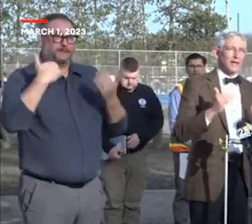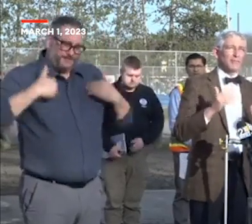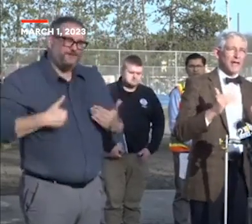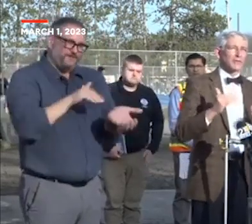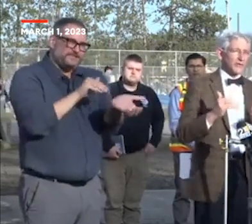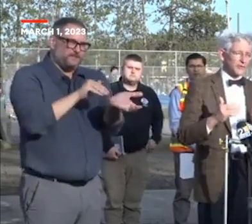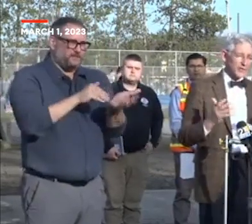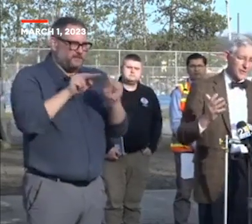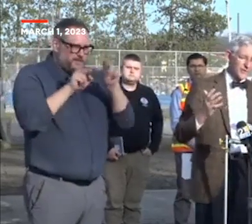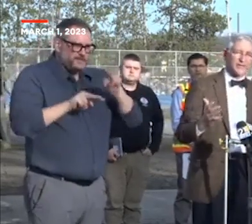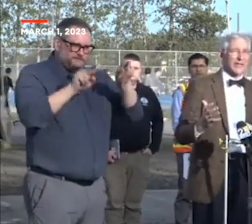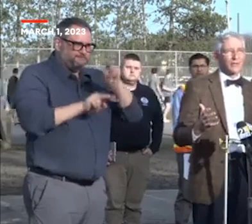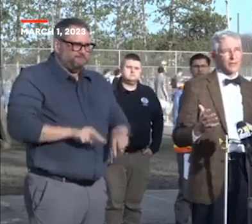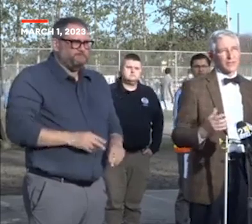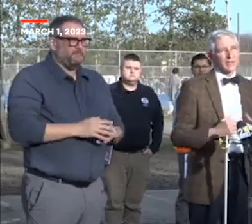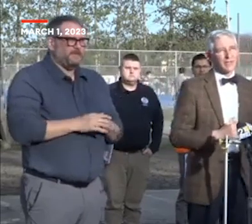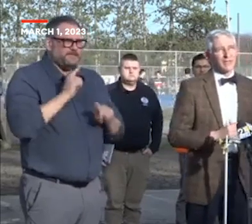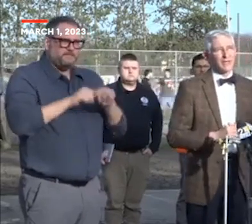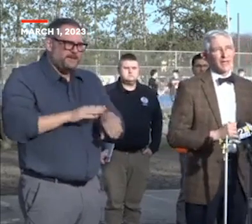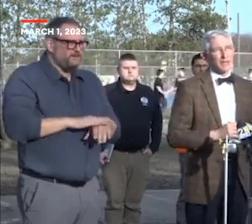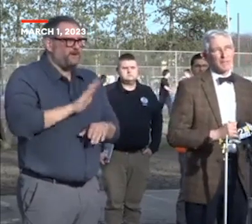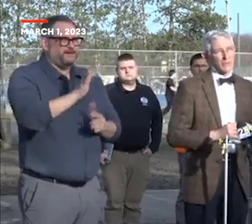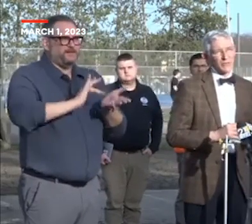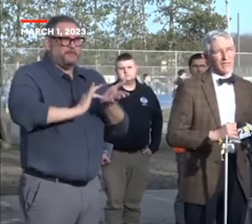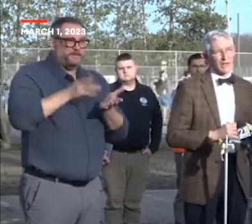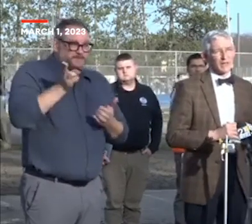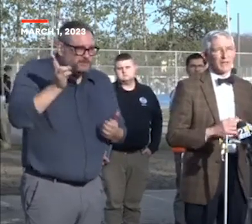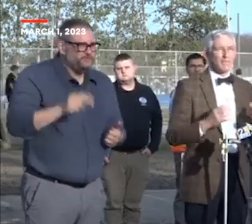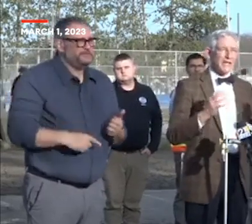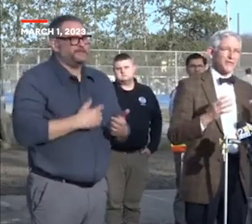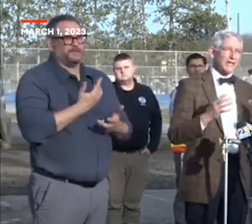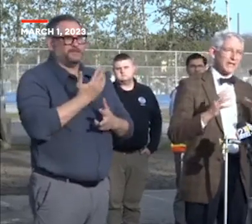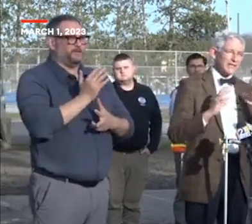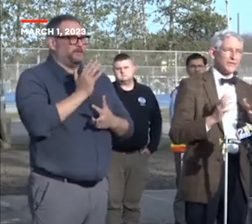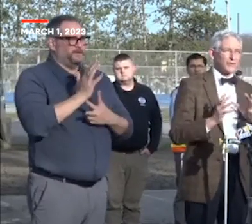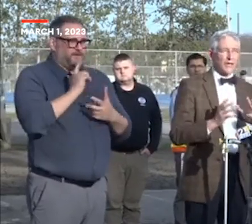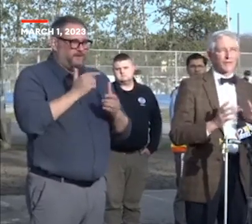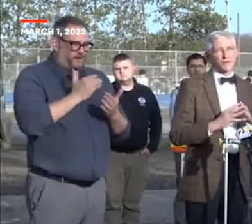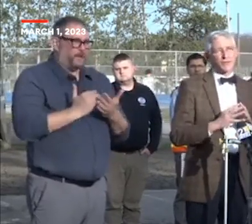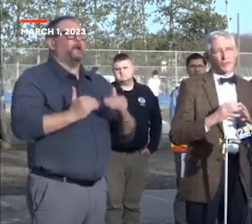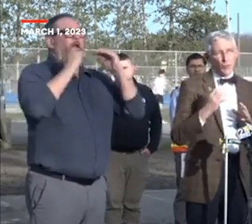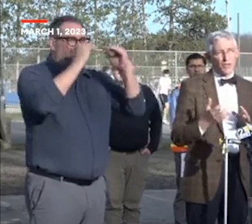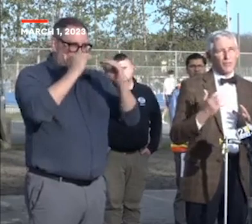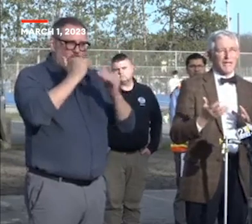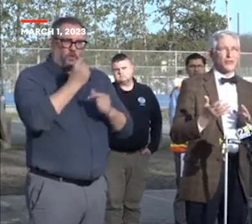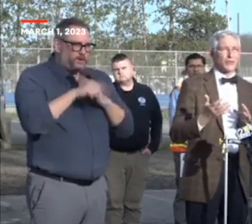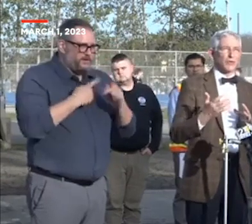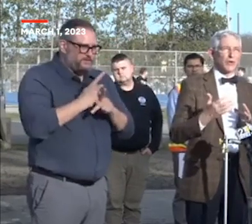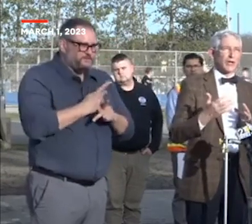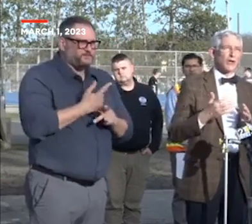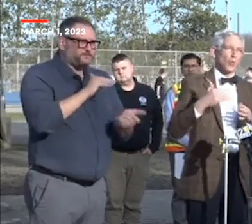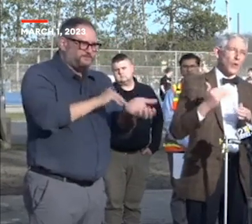on their medical history, and this is standard in medical care, makes an individualized decision with the